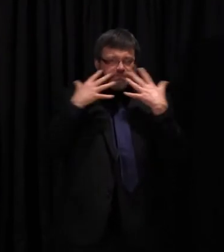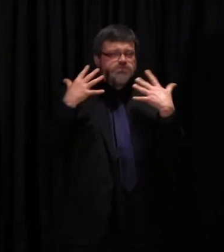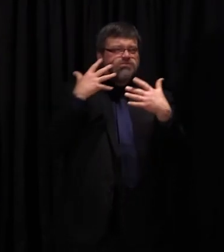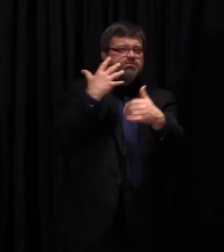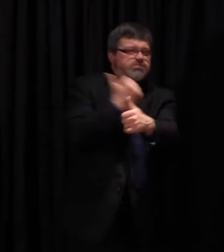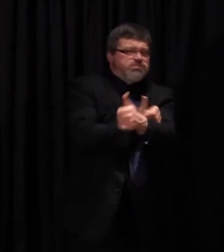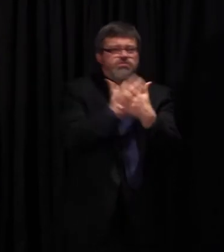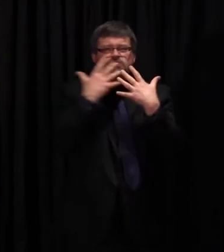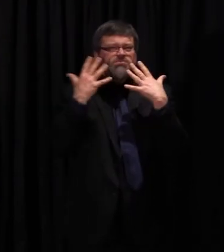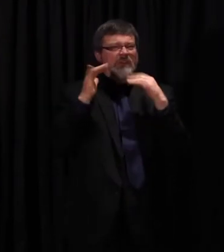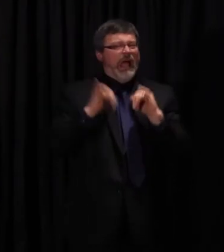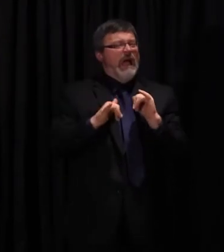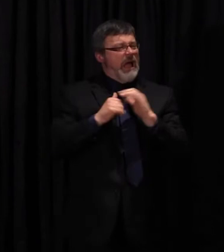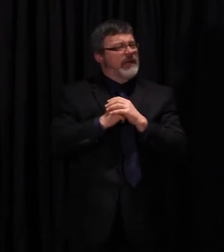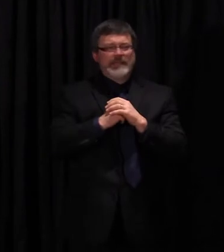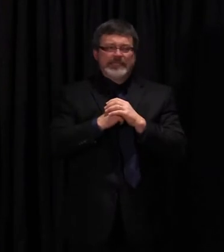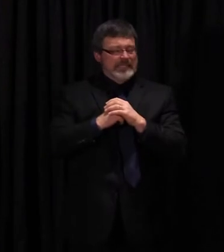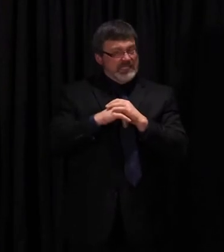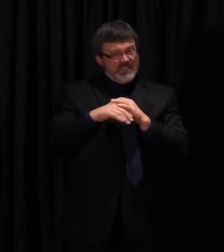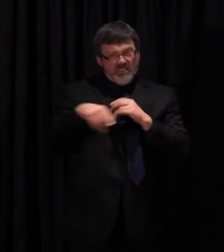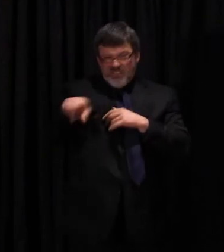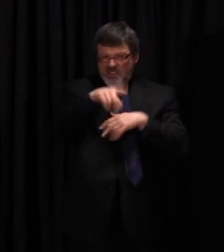claims.